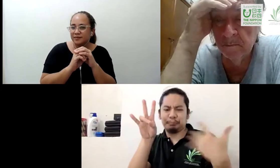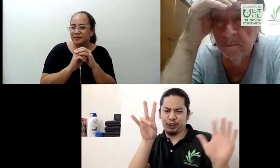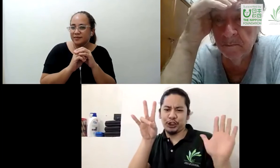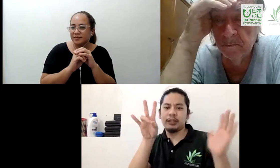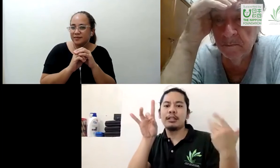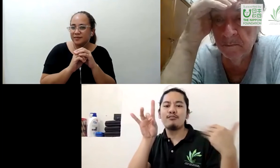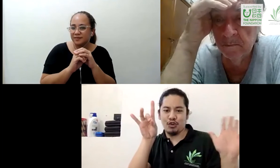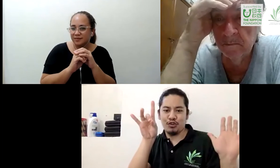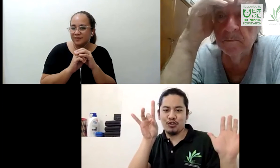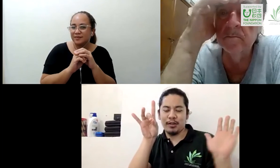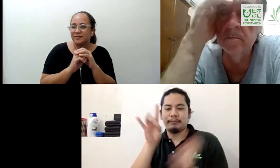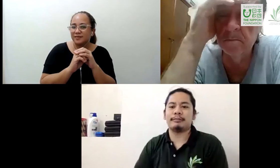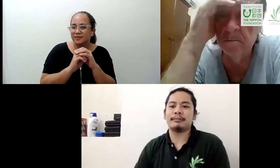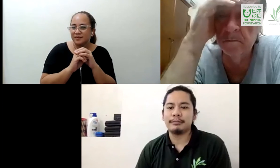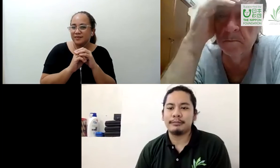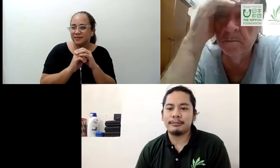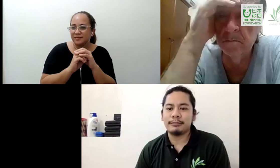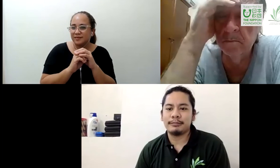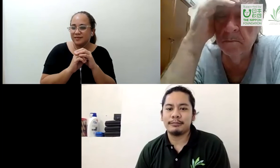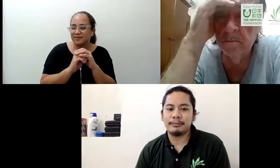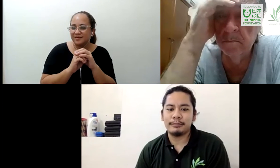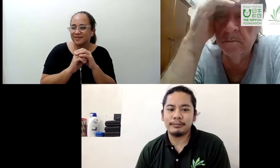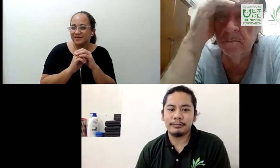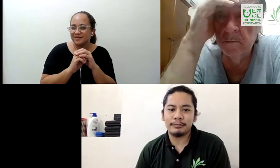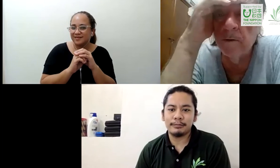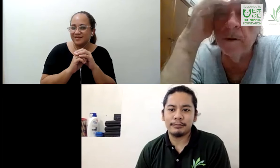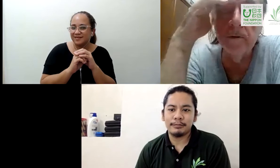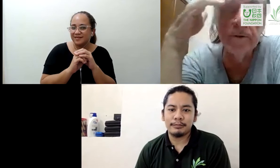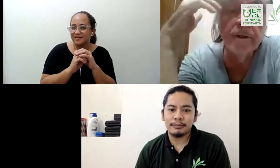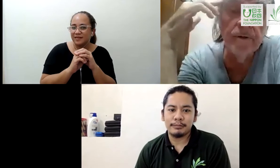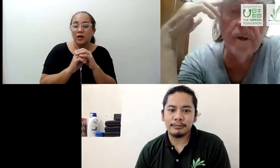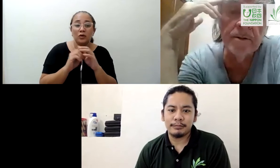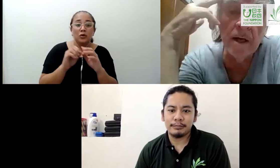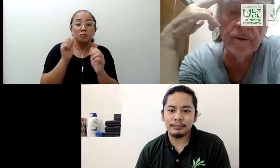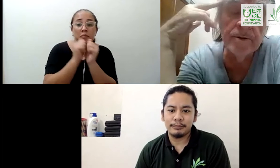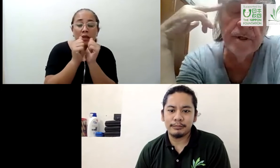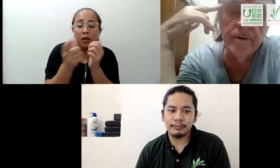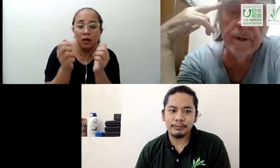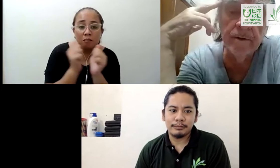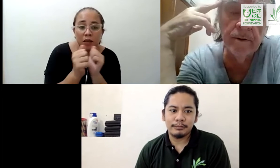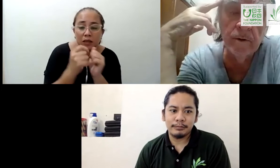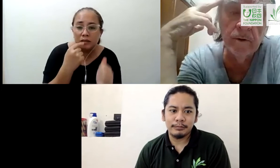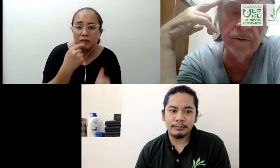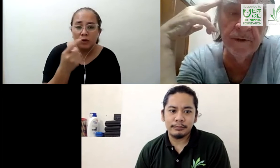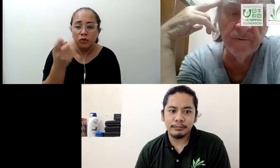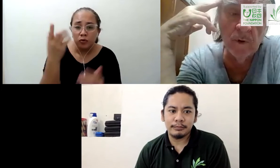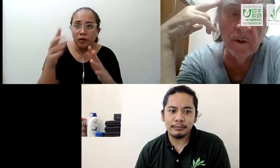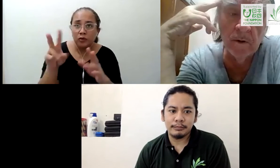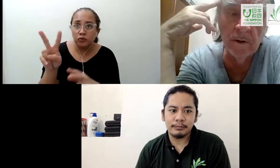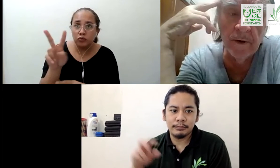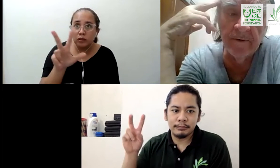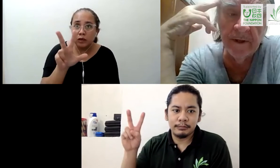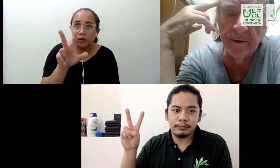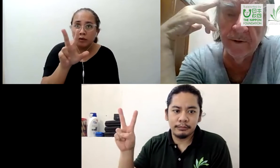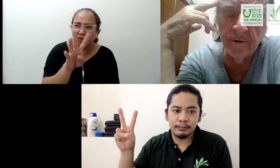6, 7, and 8. We're done. So you said, Shaq, you said you did 2, 3, and 4,